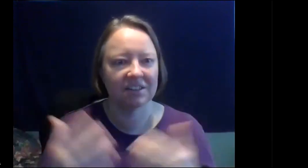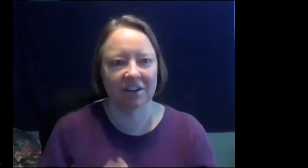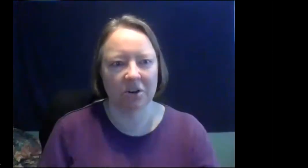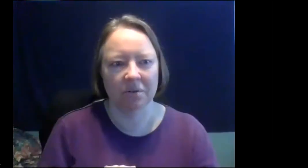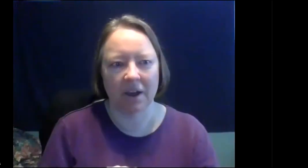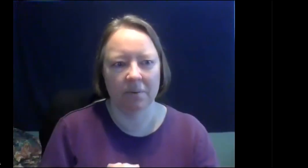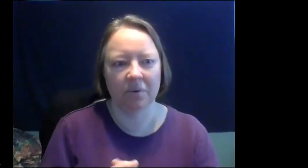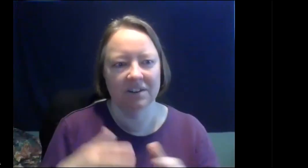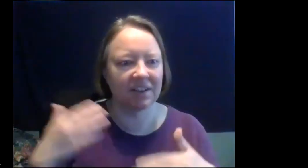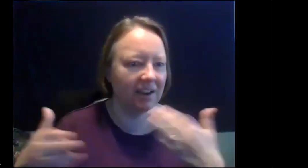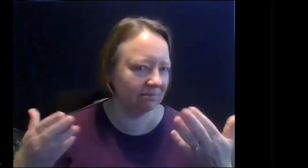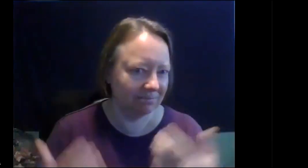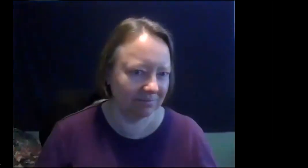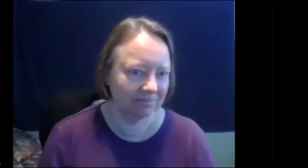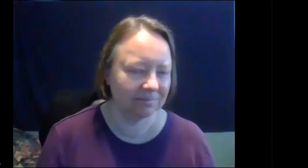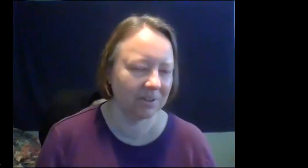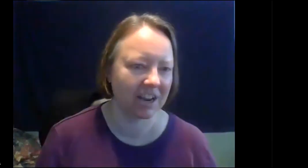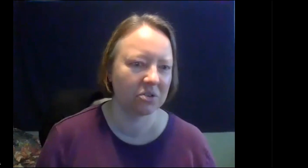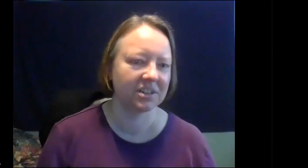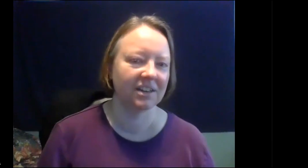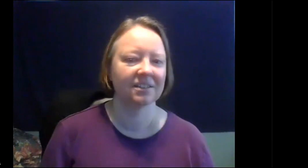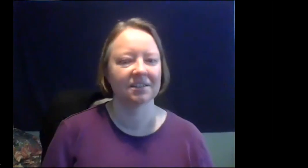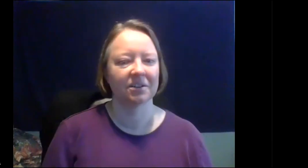is, how I'm going to sign what the country sign is. So,